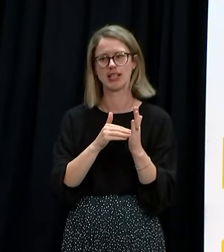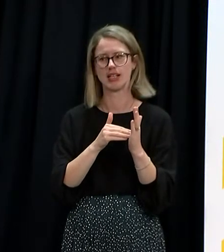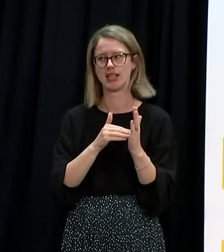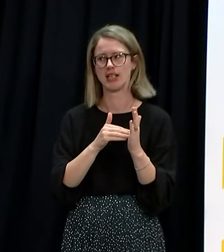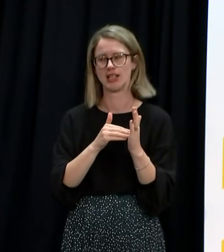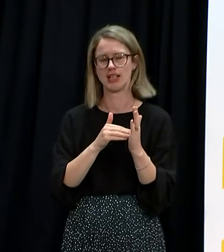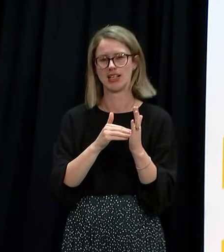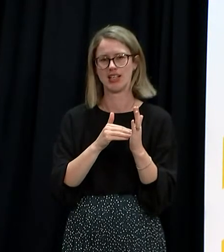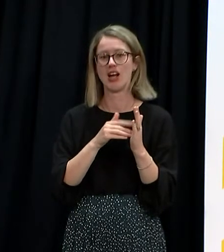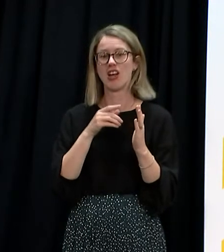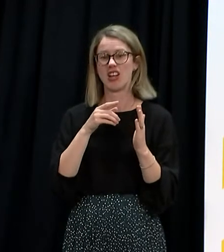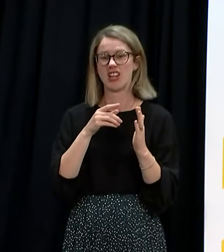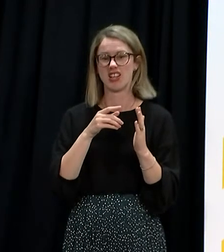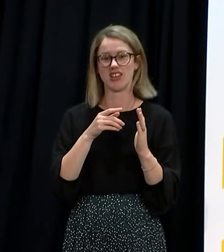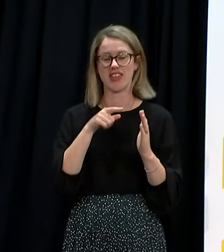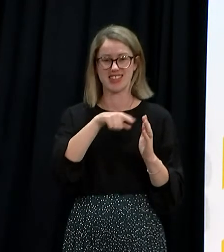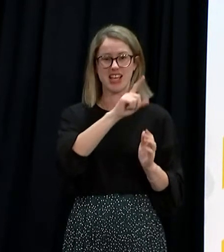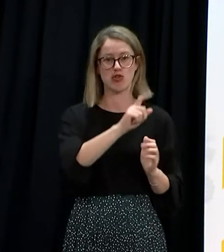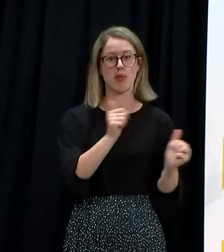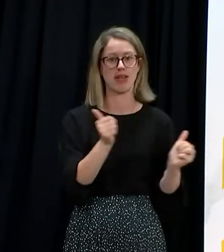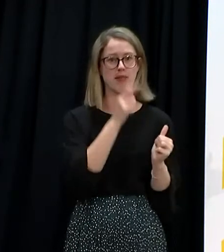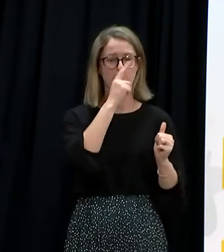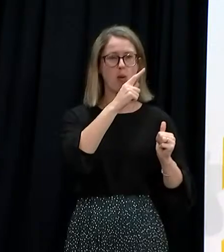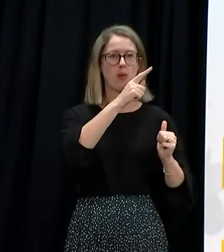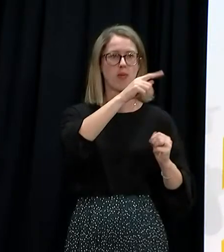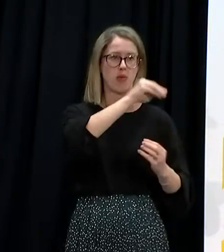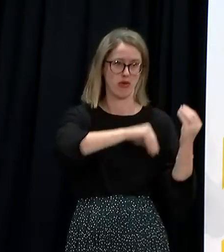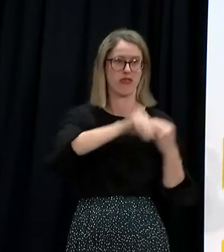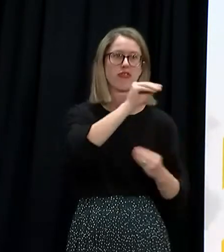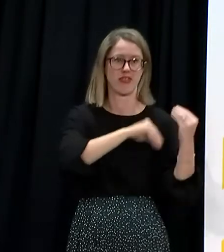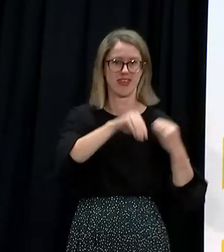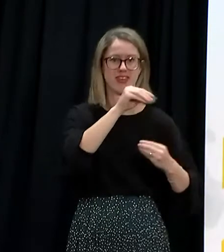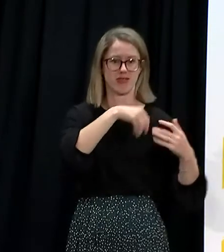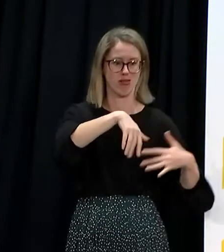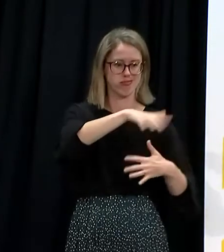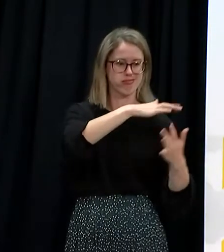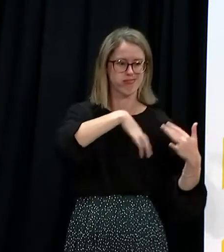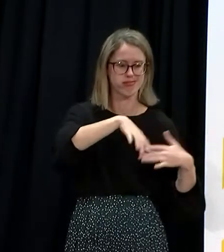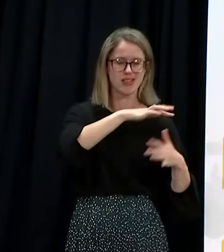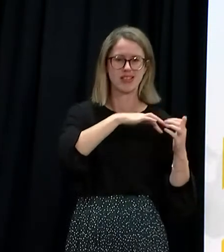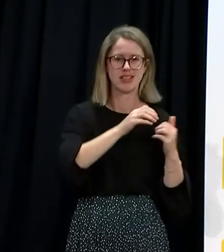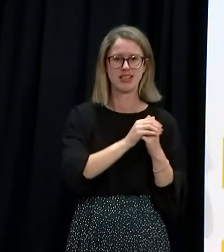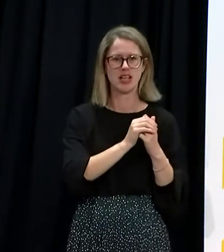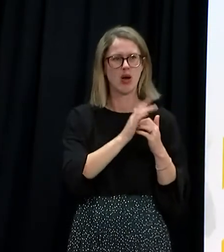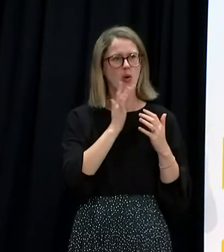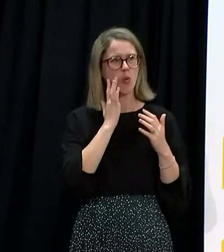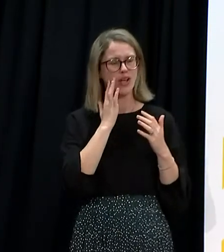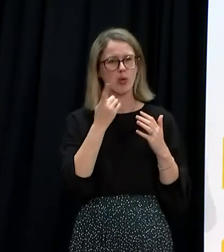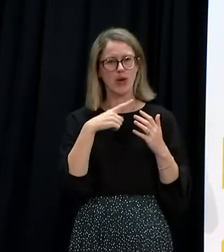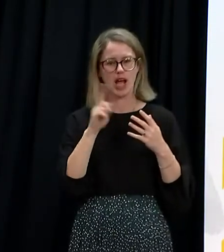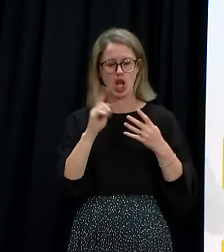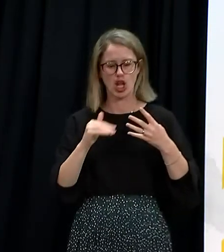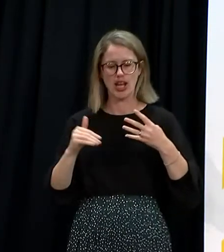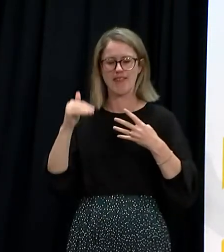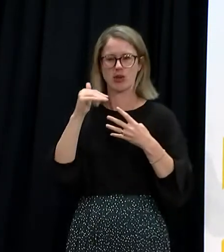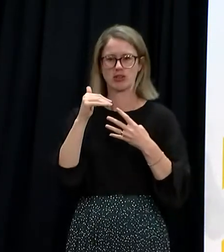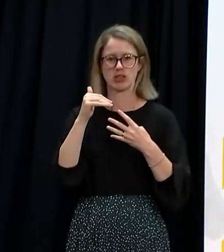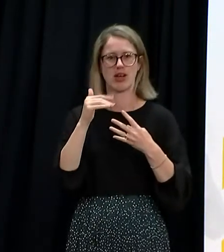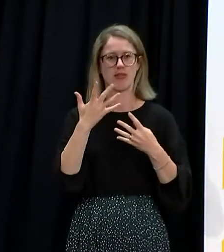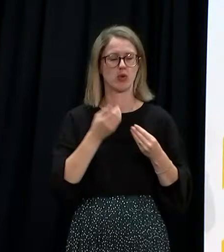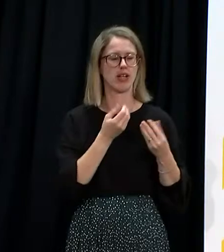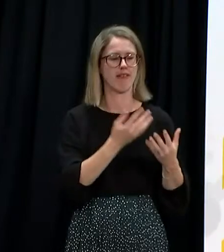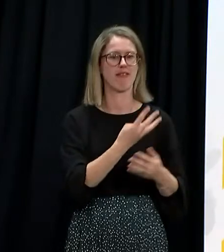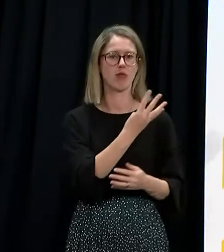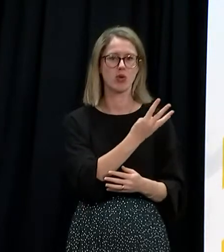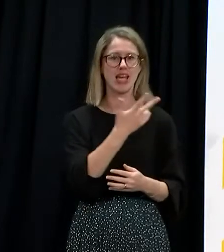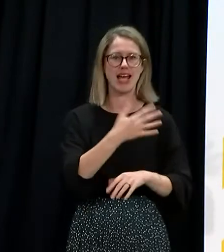large amount of movement. Every time we move alert levels and we need to give people a chance to get home, it took us 48 hours to put